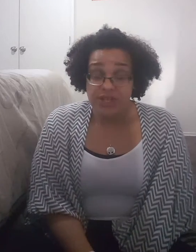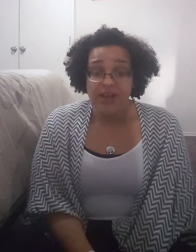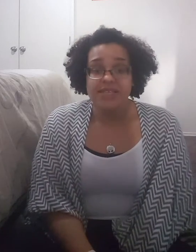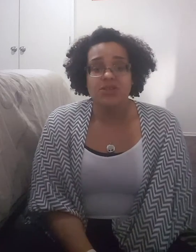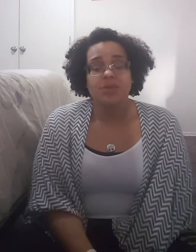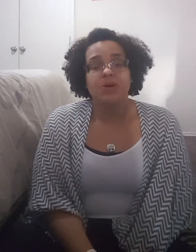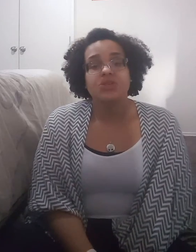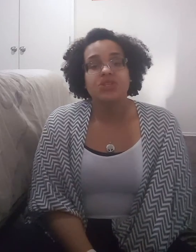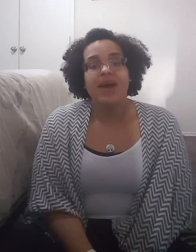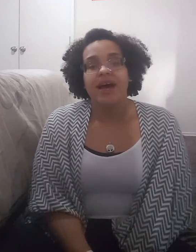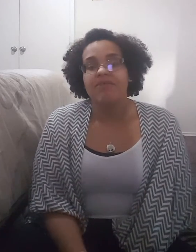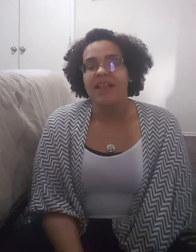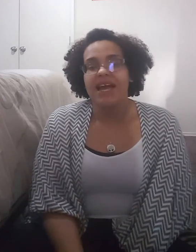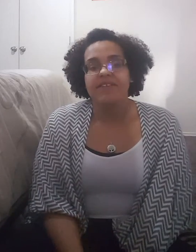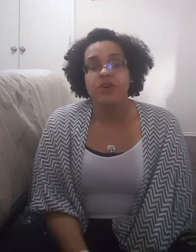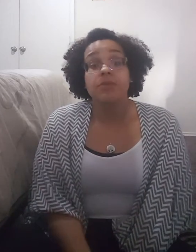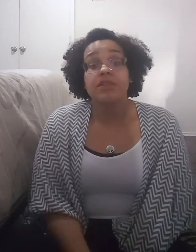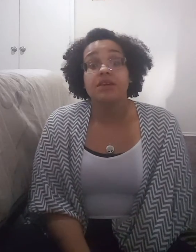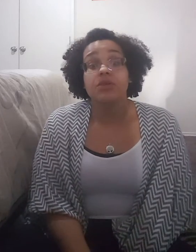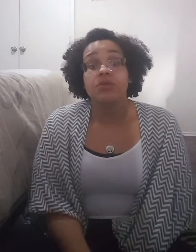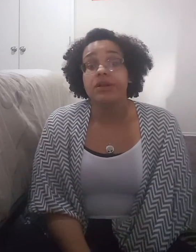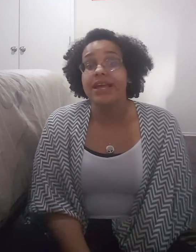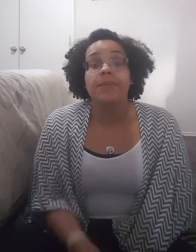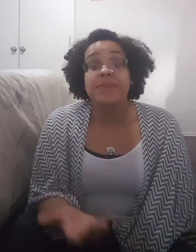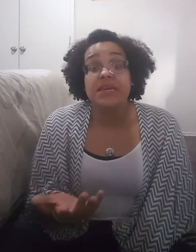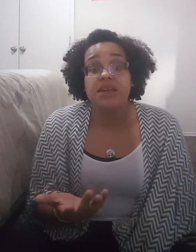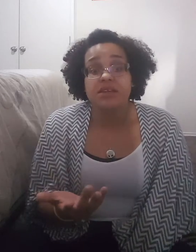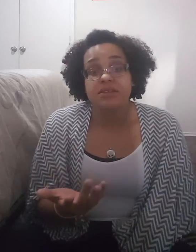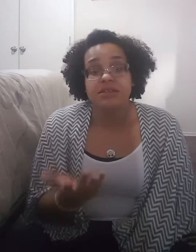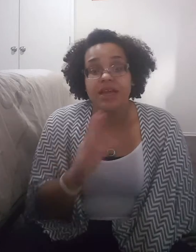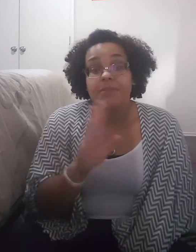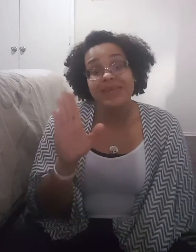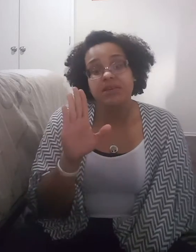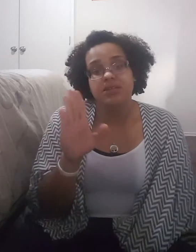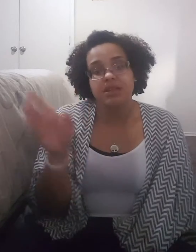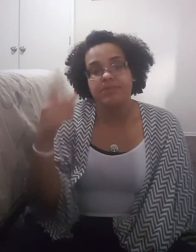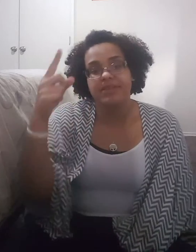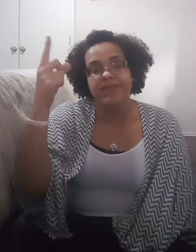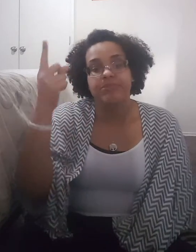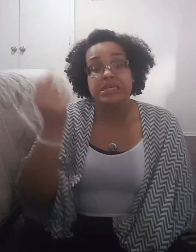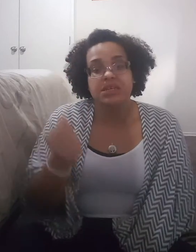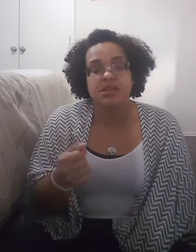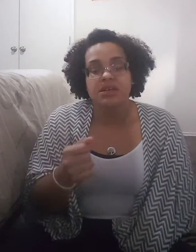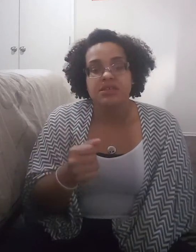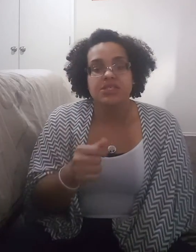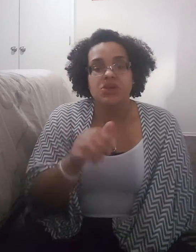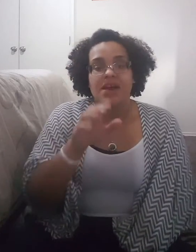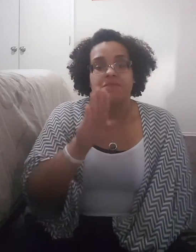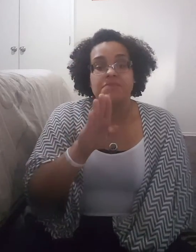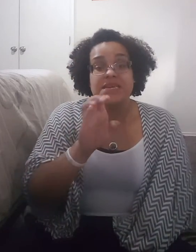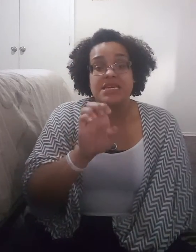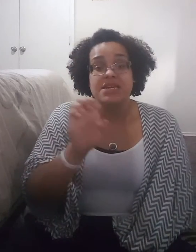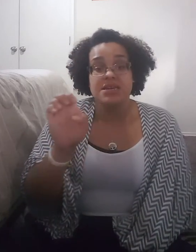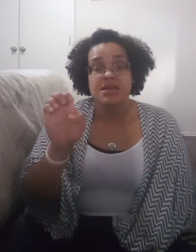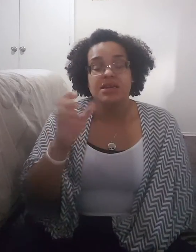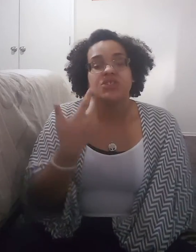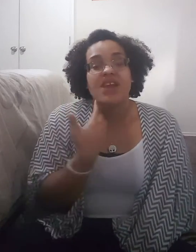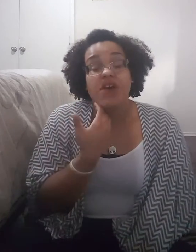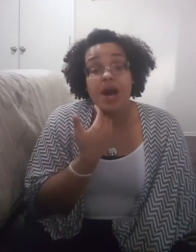okay, so suppose you have like for the like a B, the bug. So you have B. So you have